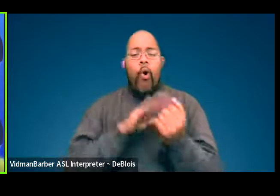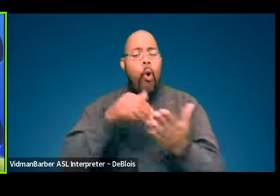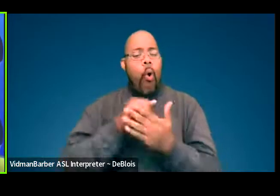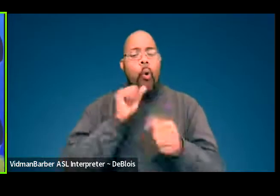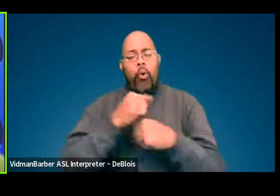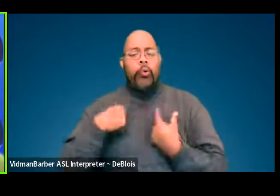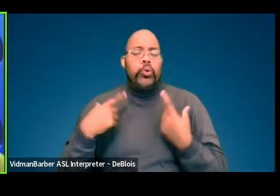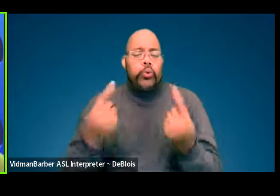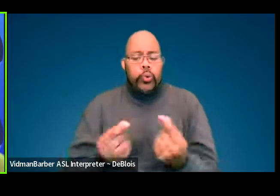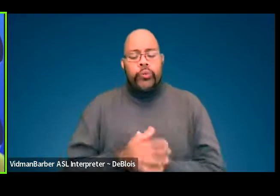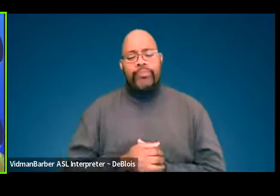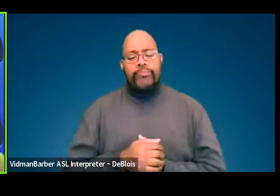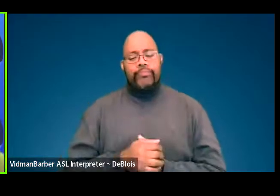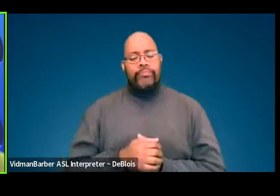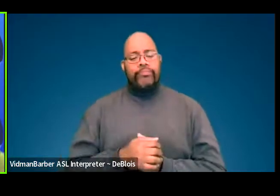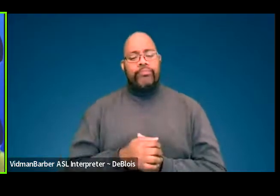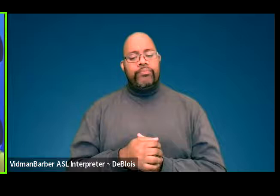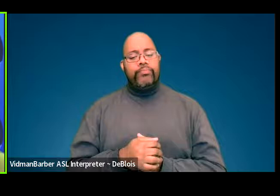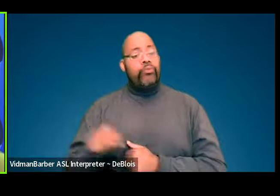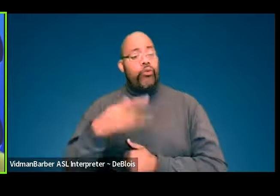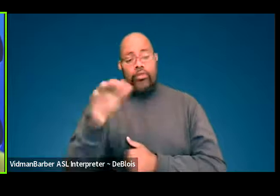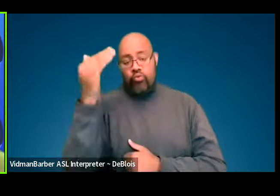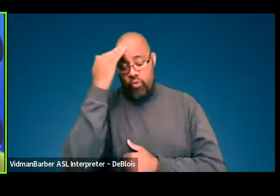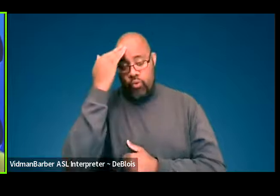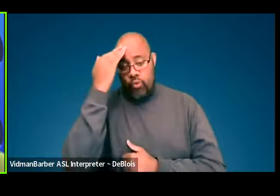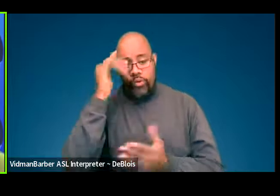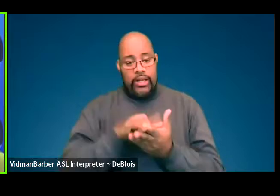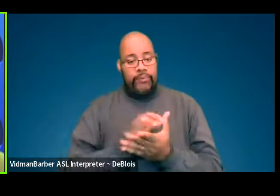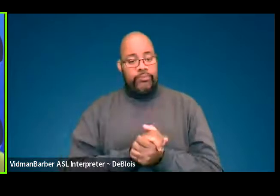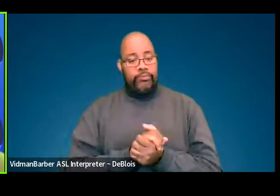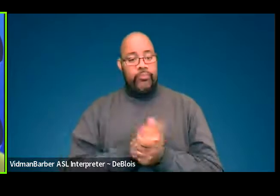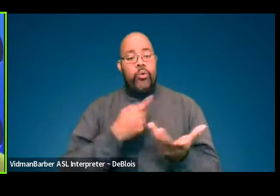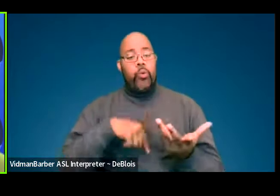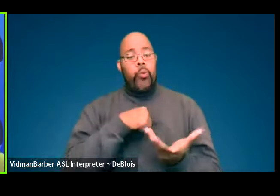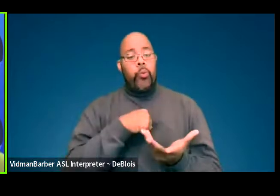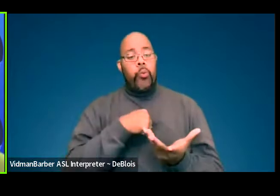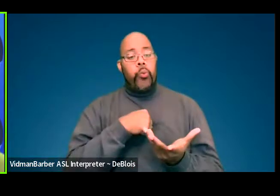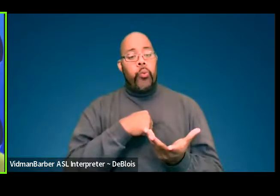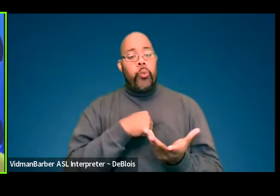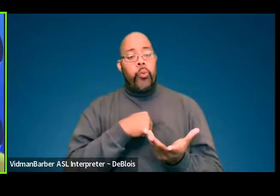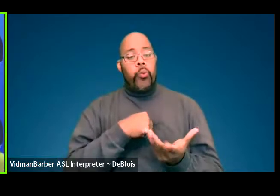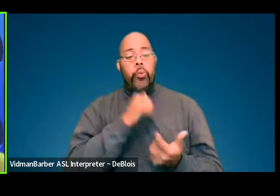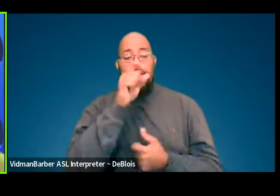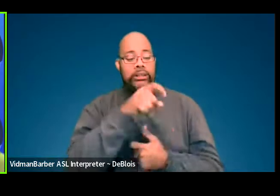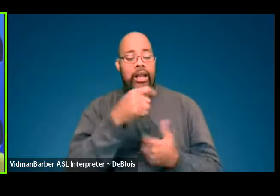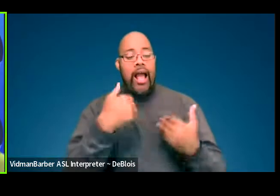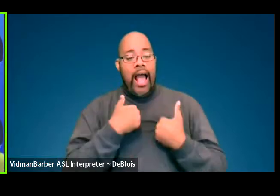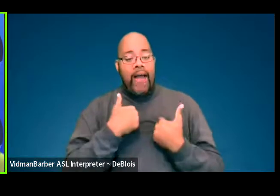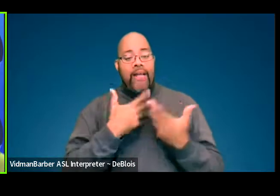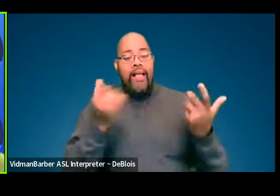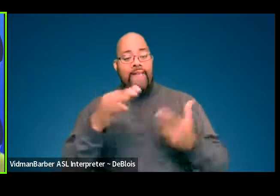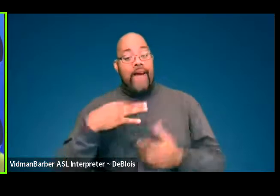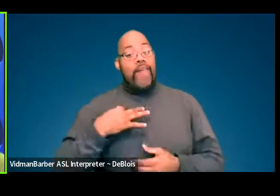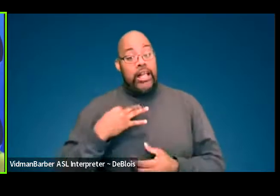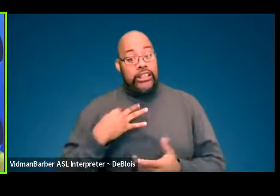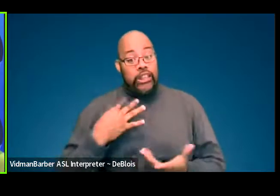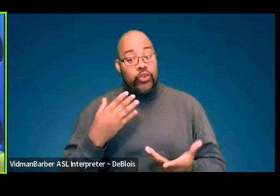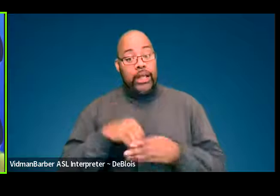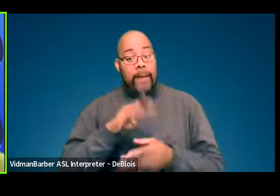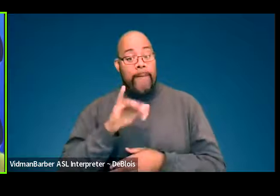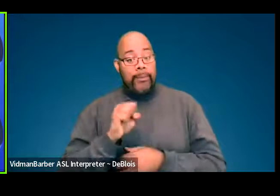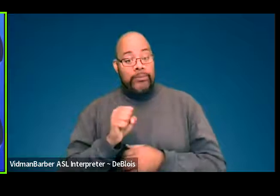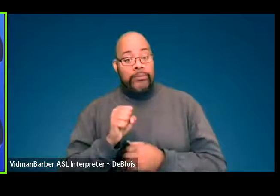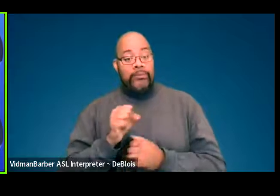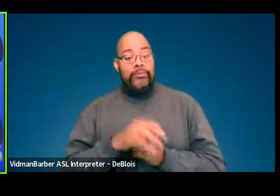that we do. Y'all know that I would say we don't necessarily have, a lot of volunteers at BIMS.